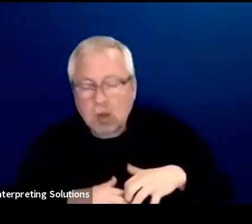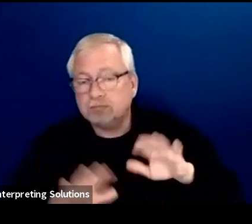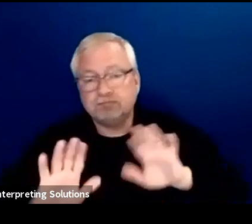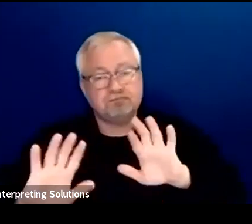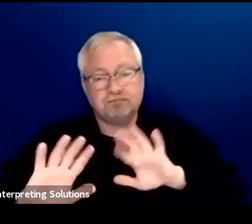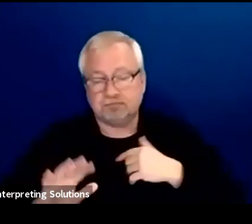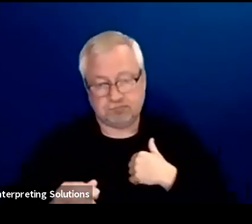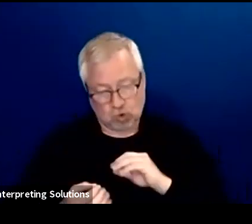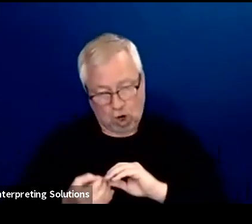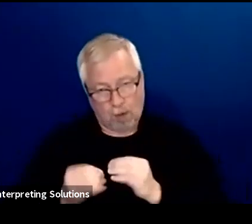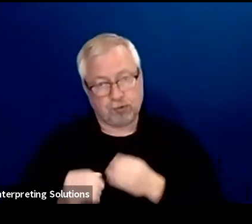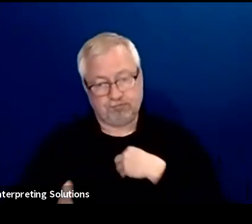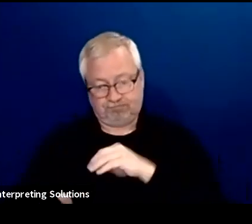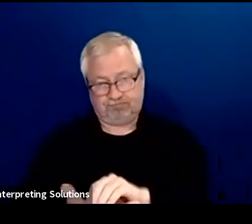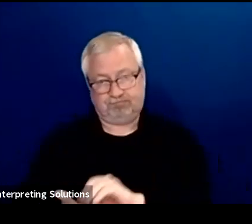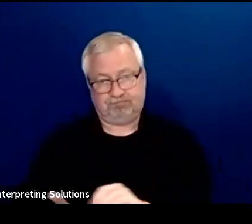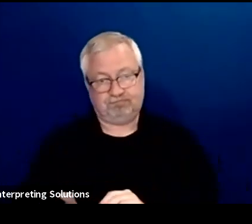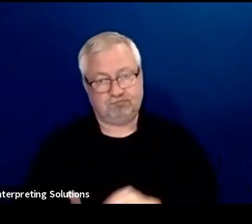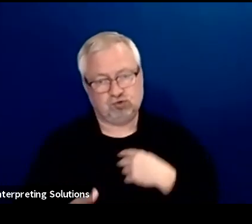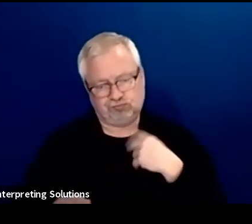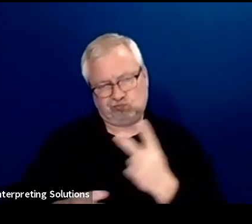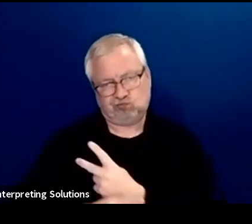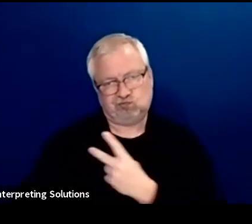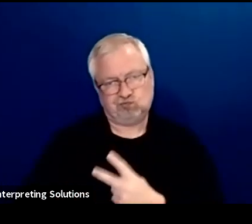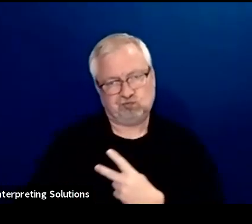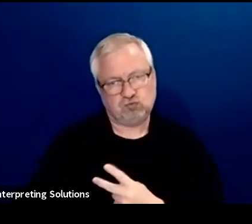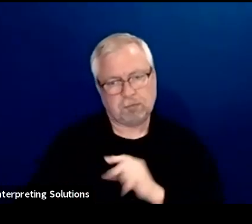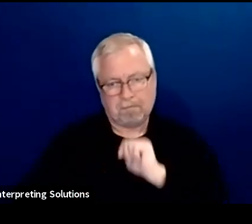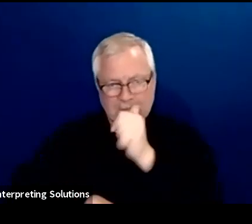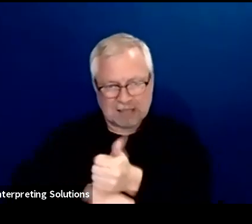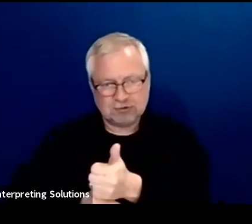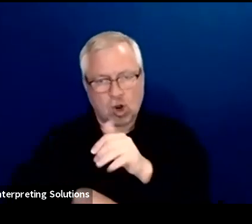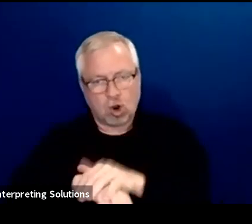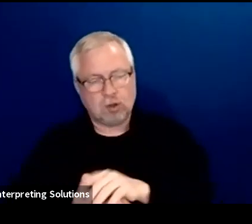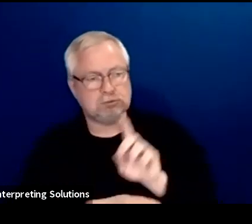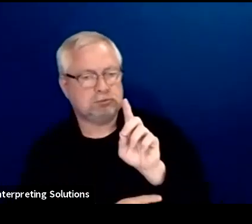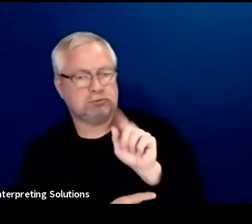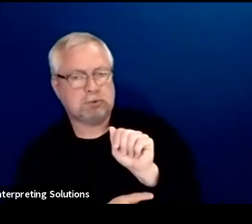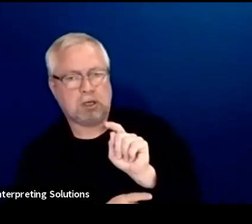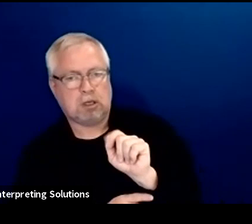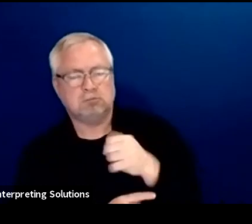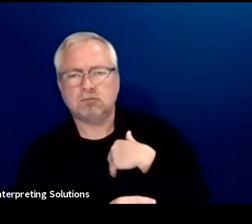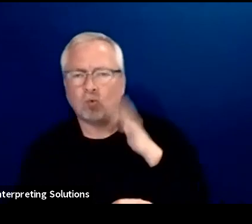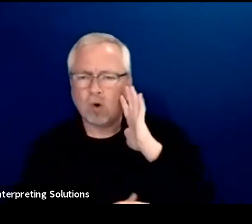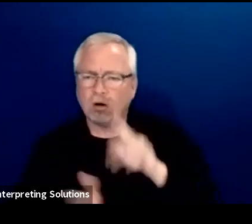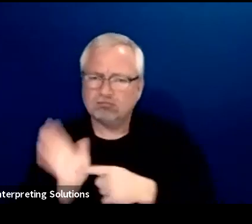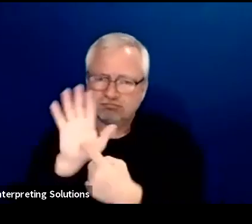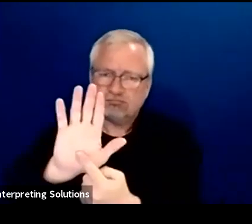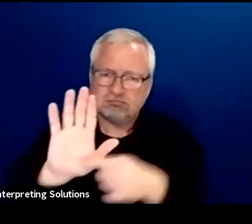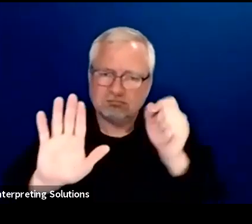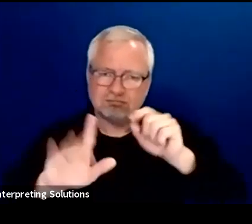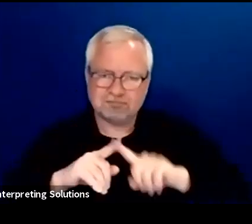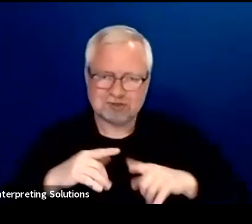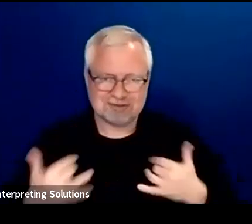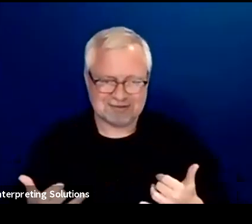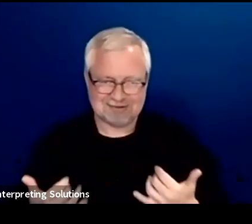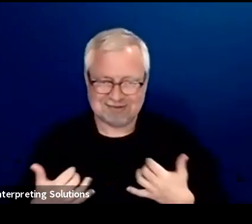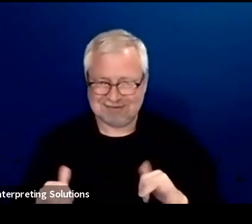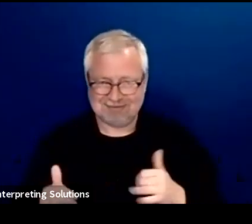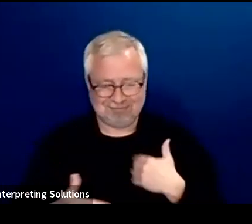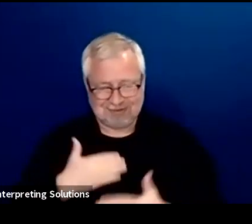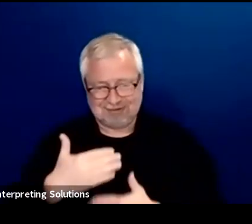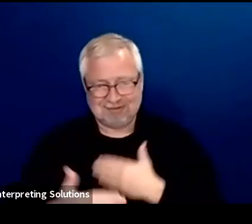and how we were figuring it based on that available data at that point in time in the middle of March. And as I keep saying in these briefings,